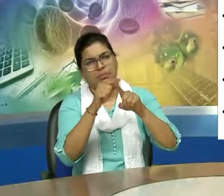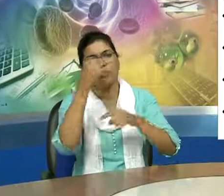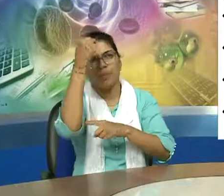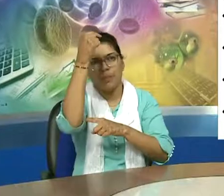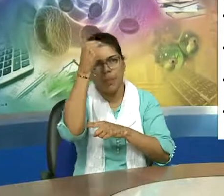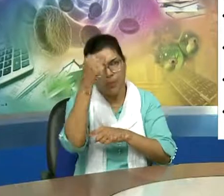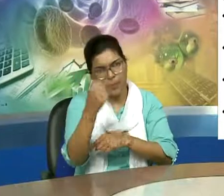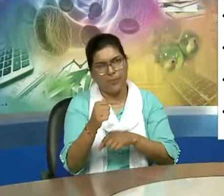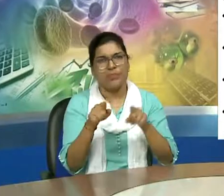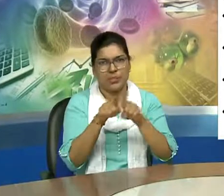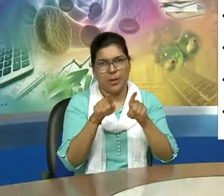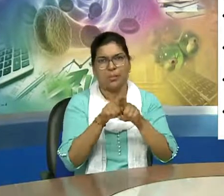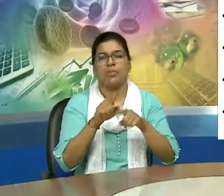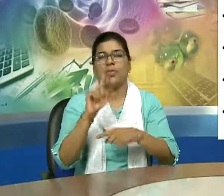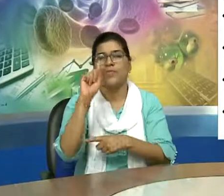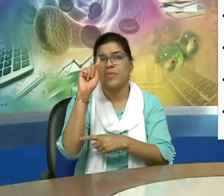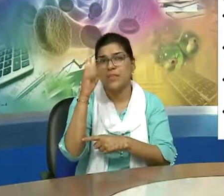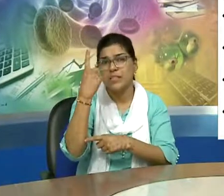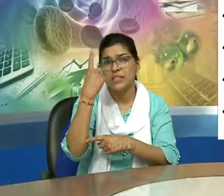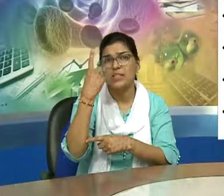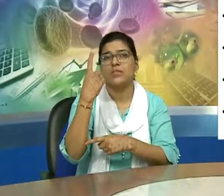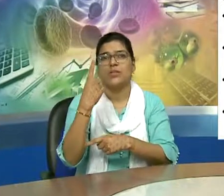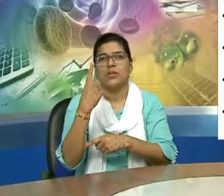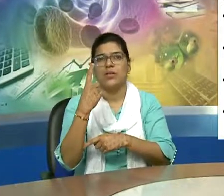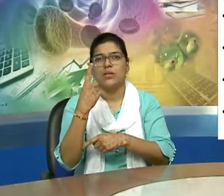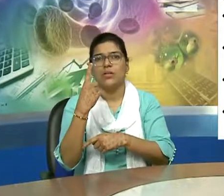Till now we have covered all these points.